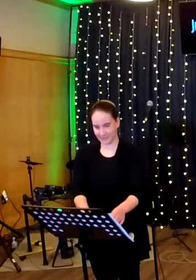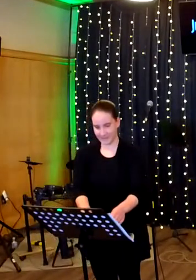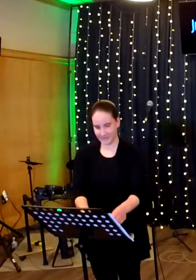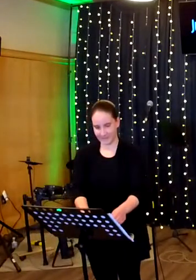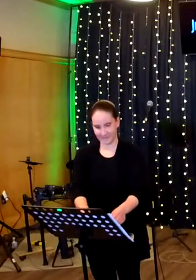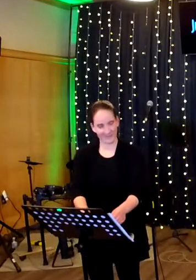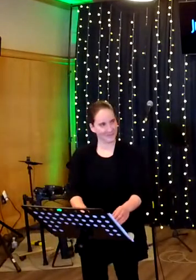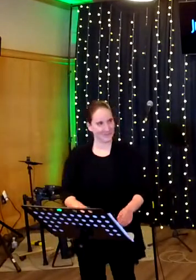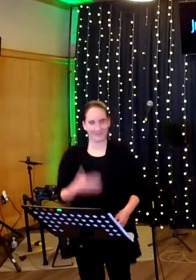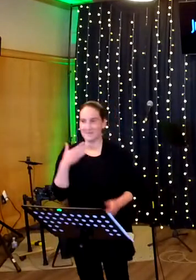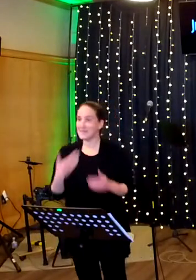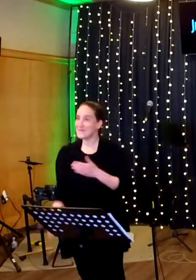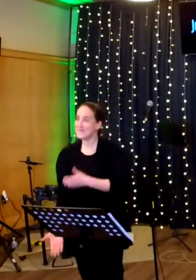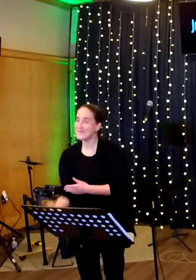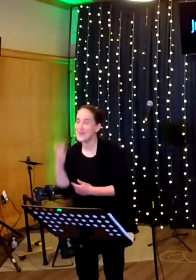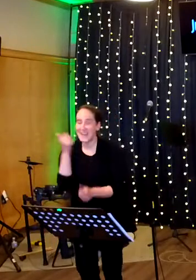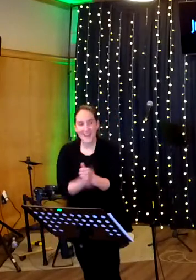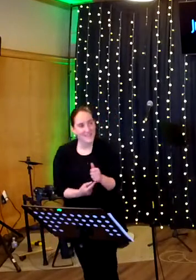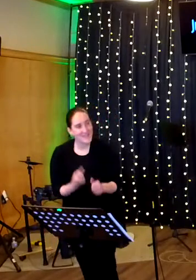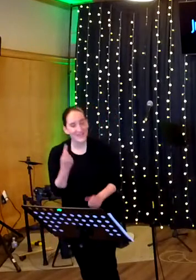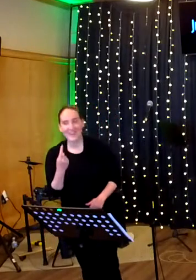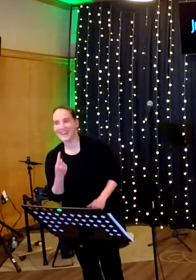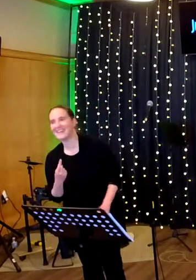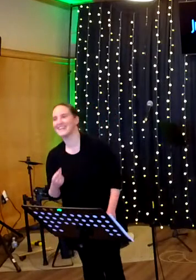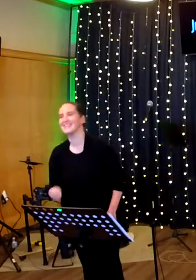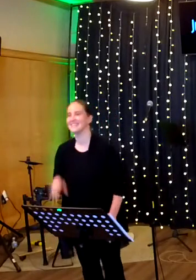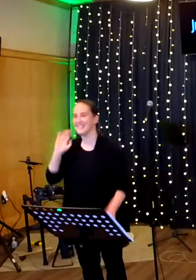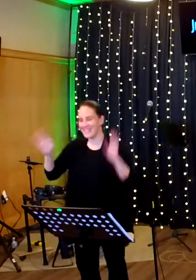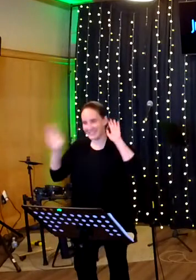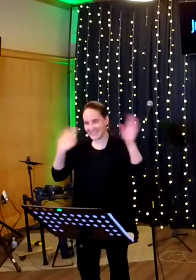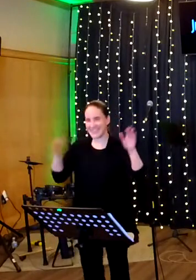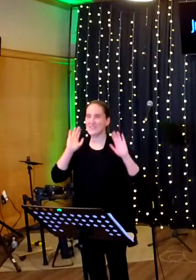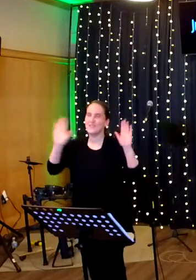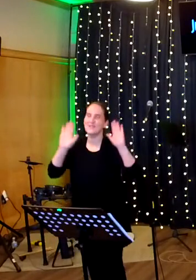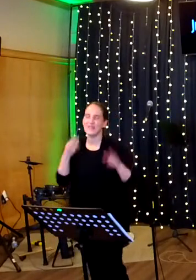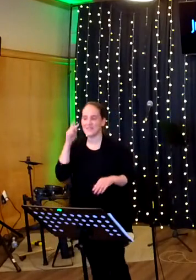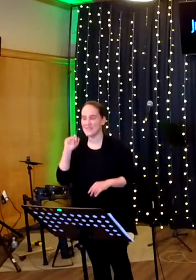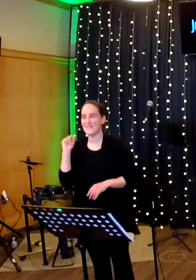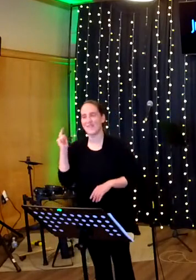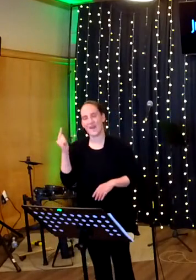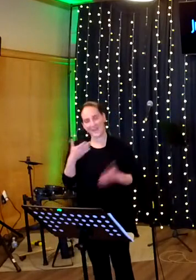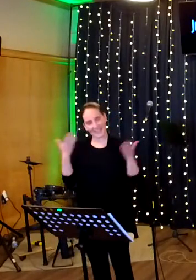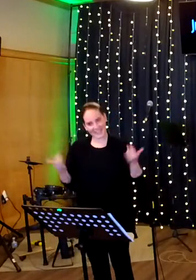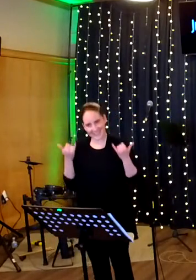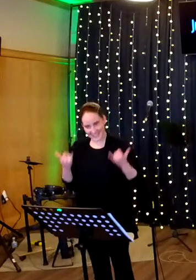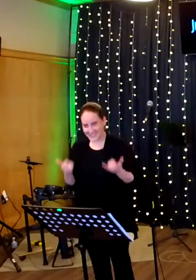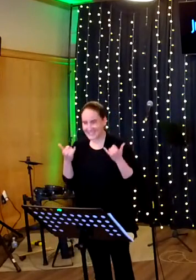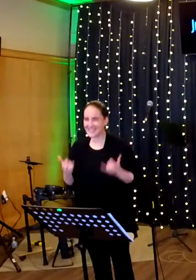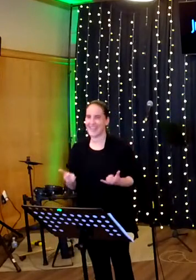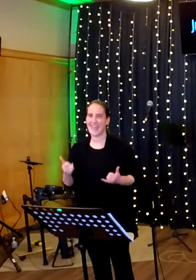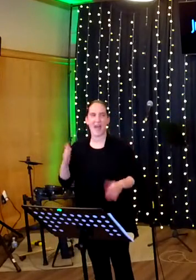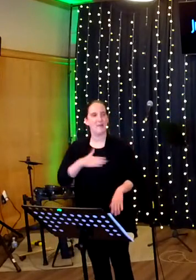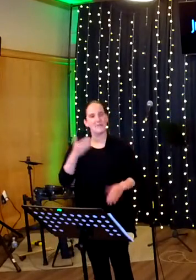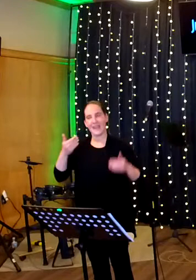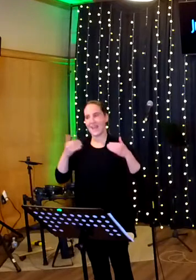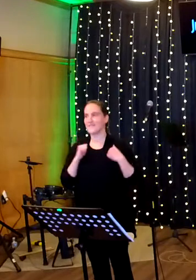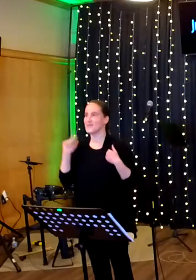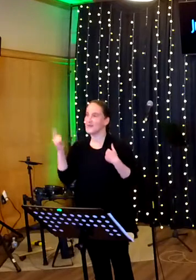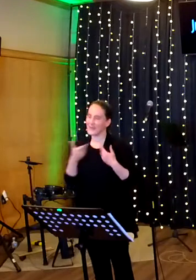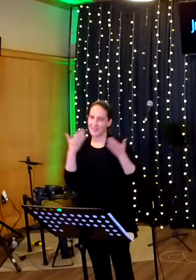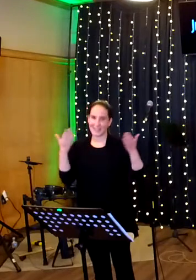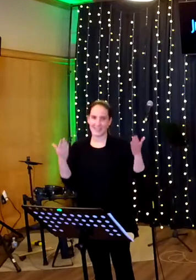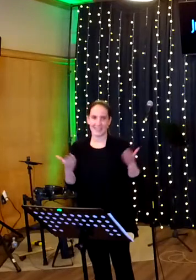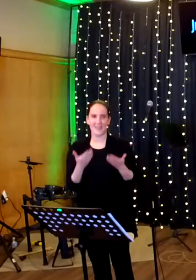All right. Good morning, everyone. It is great to see all of you here today, and it's great to have all of you with us